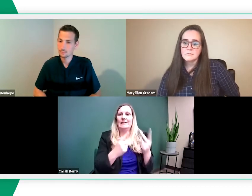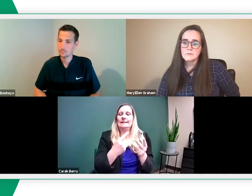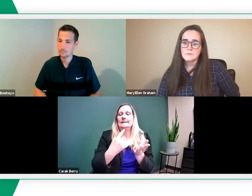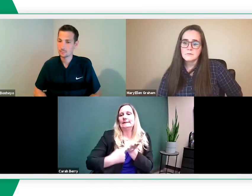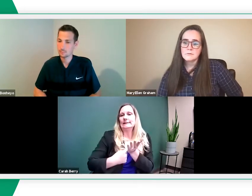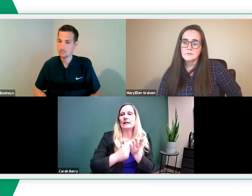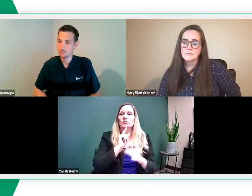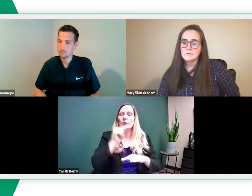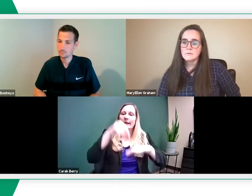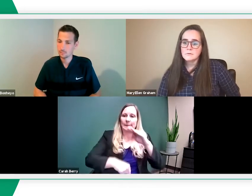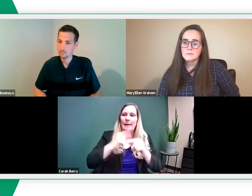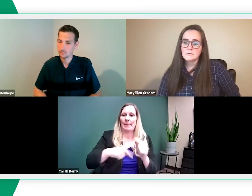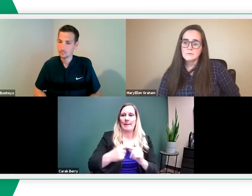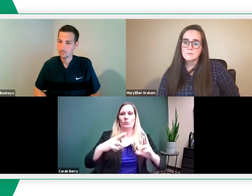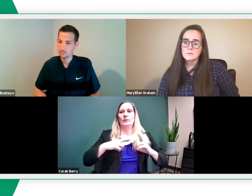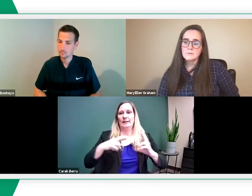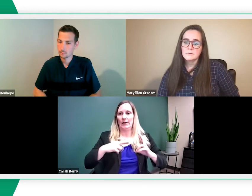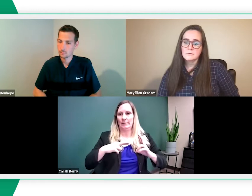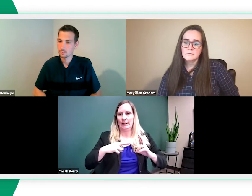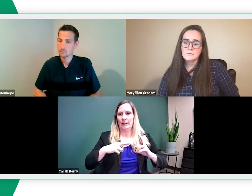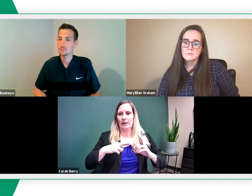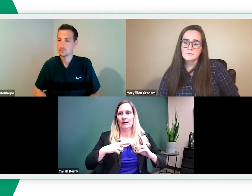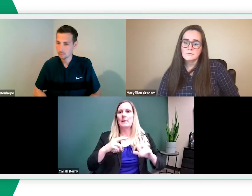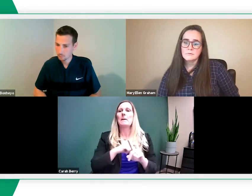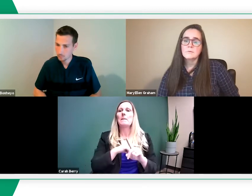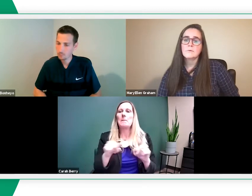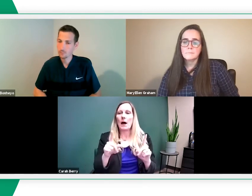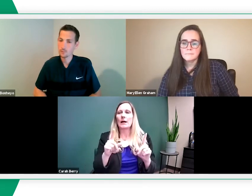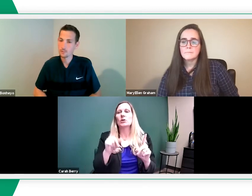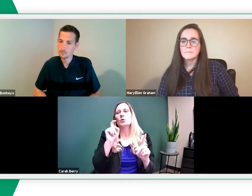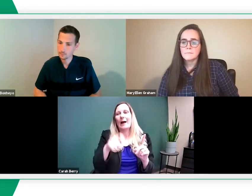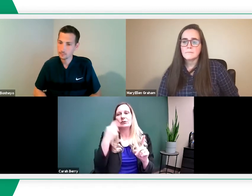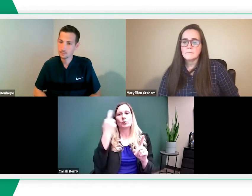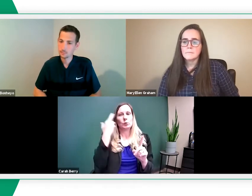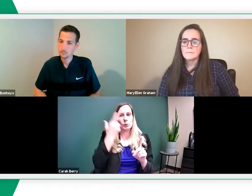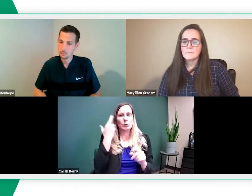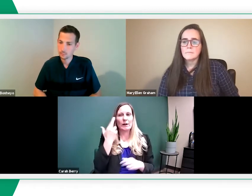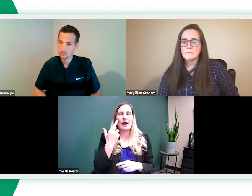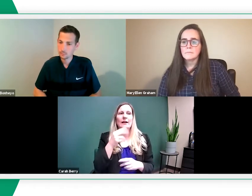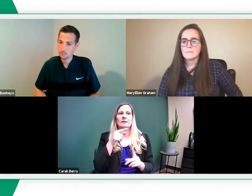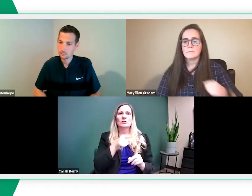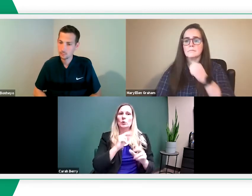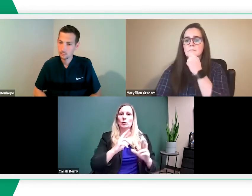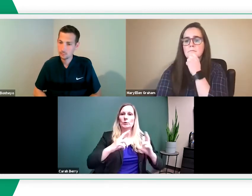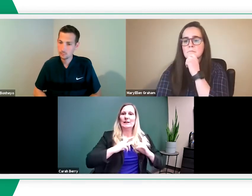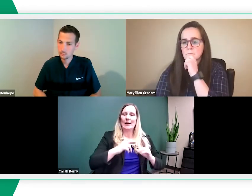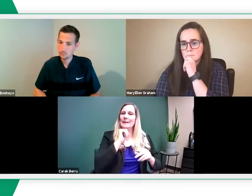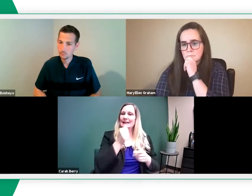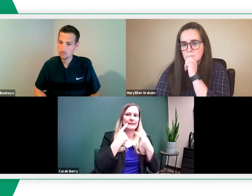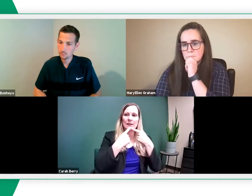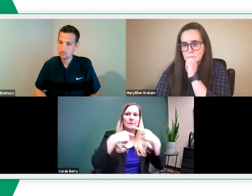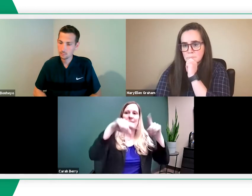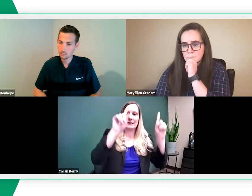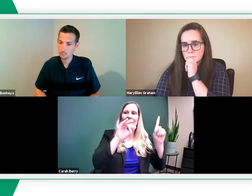So often, yes, we do talk a lot about retirement, but you have